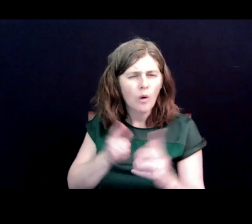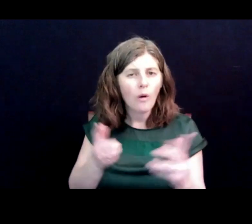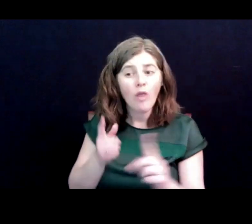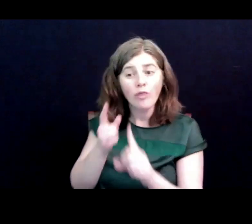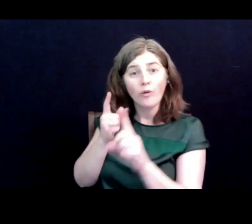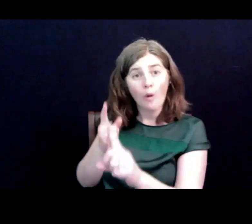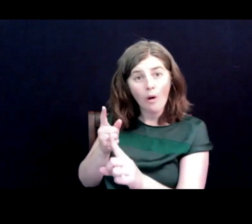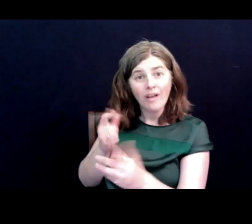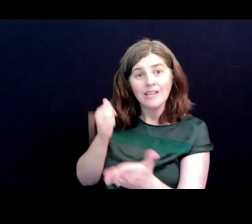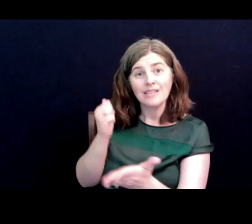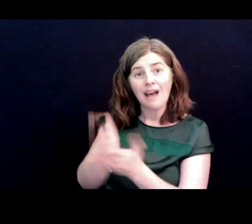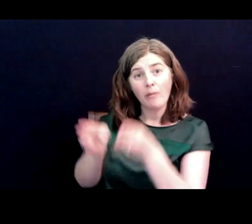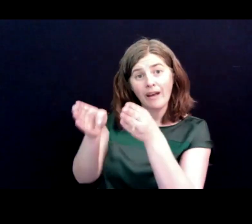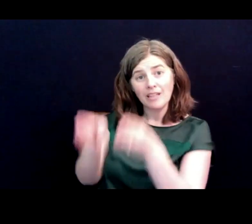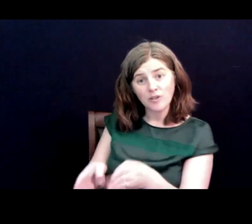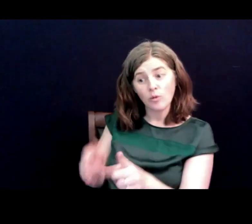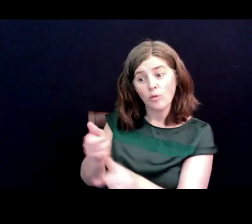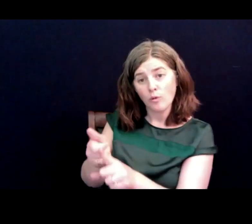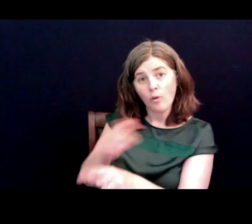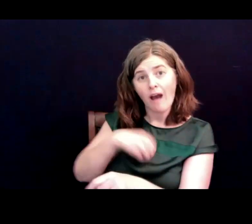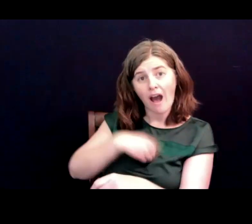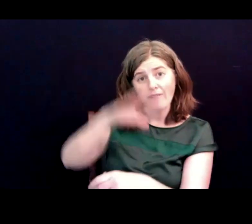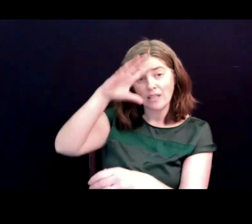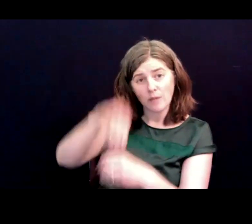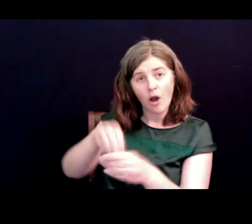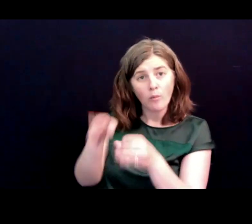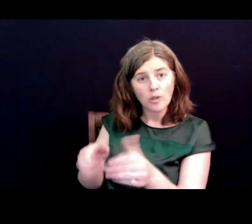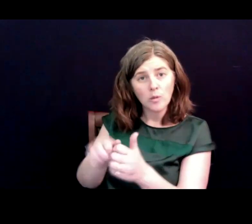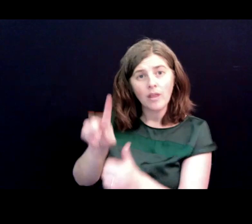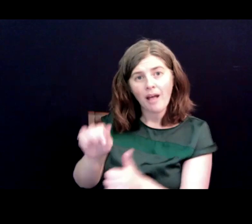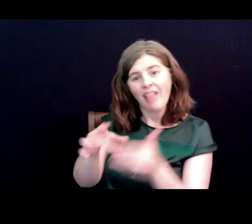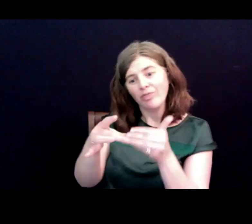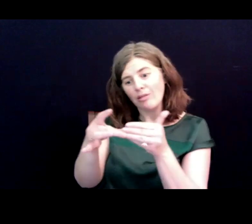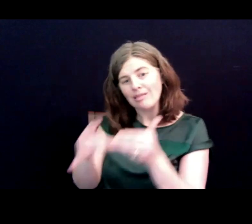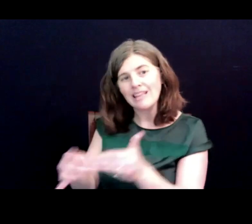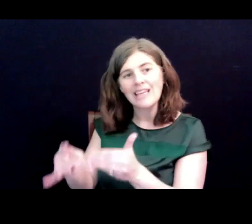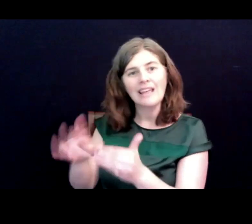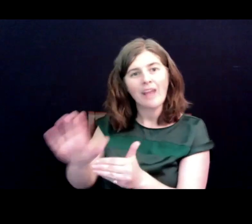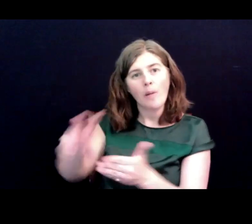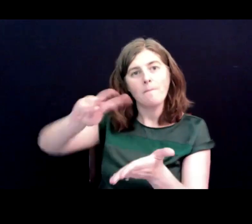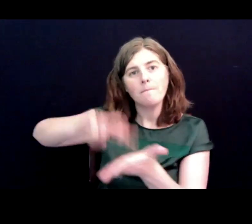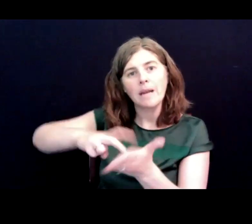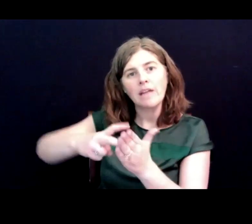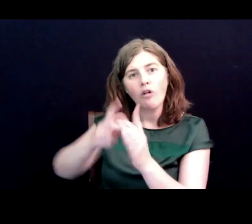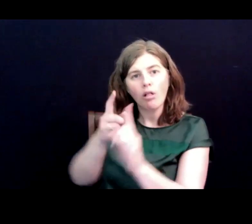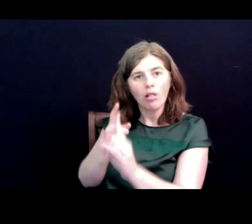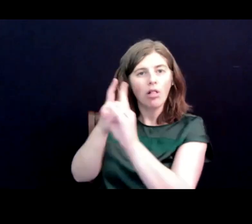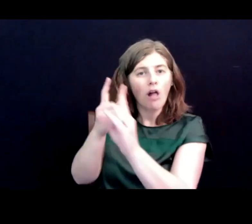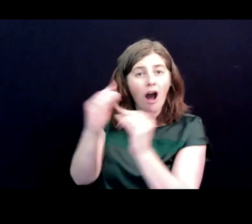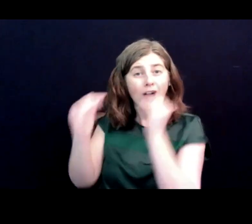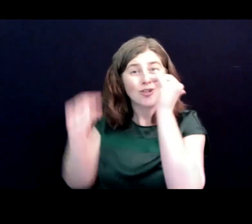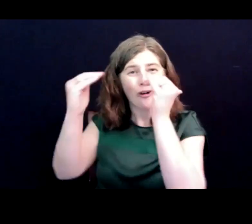helping an individual on the spectrum or a person with disabilities to lead a meaningful adult life,